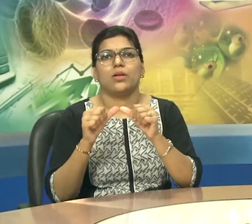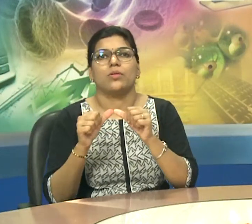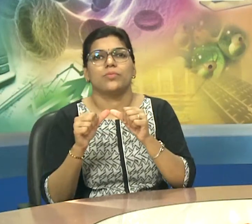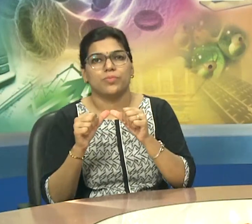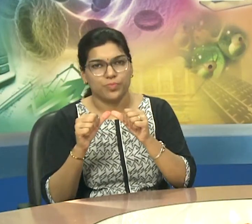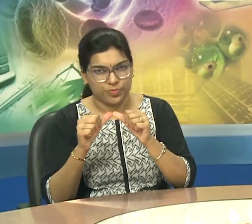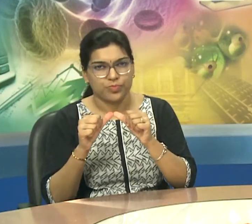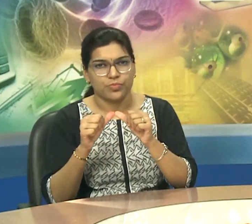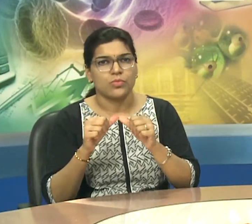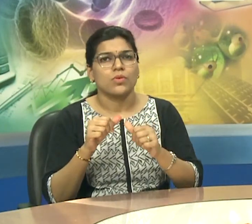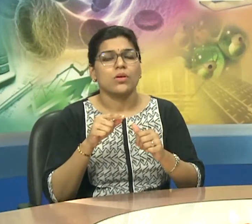WPA.